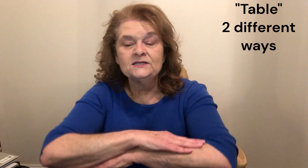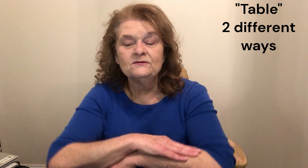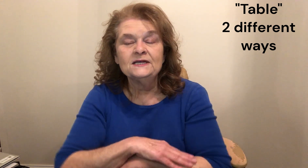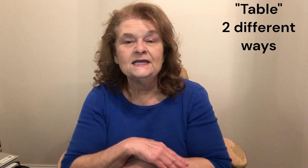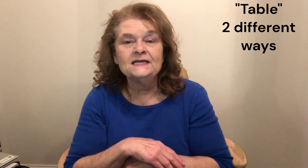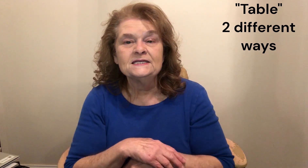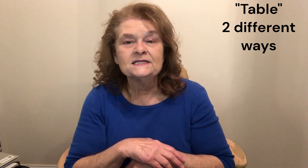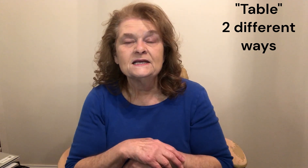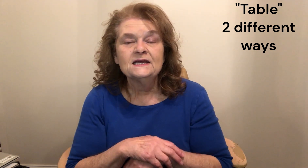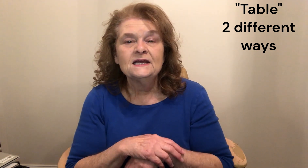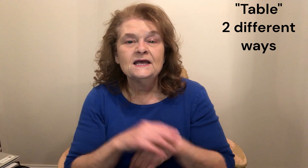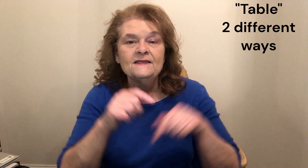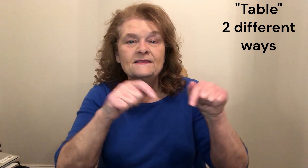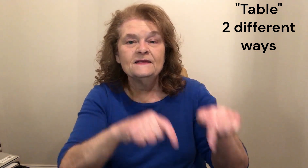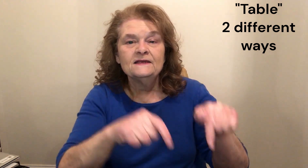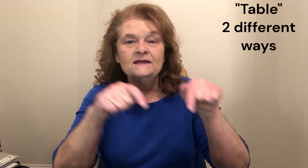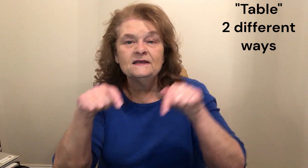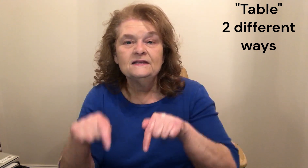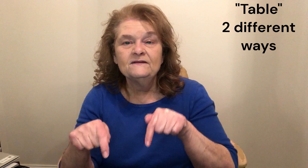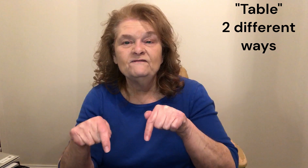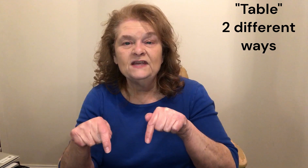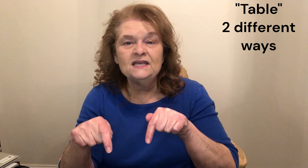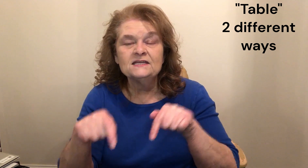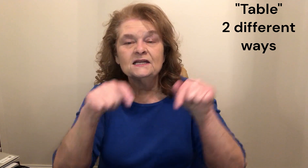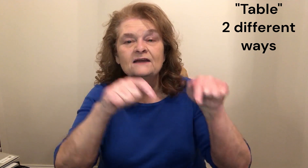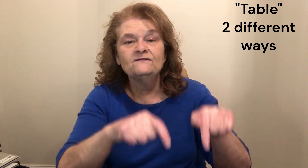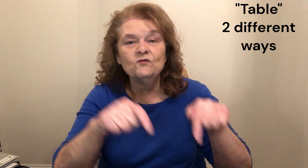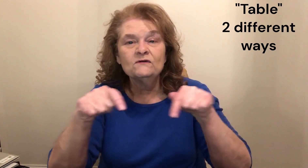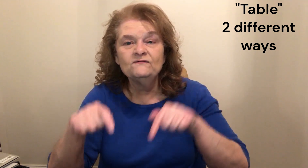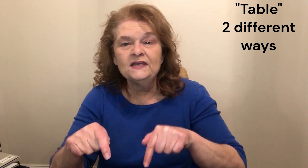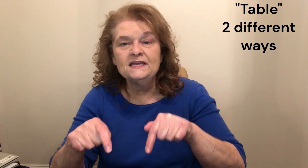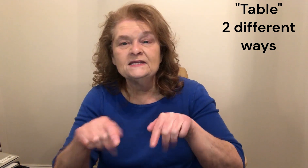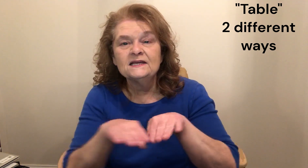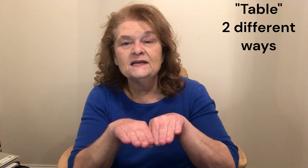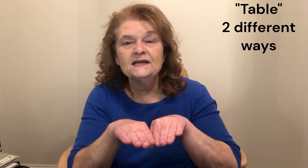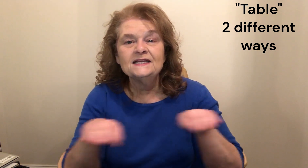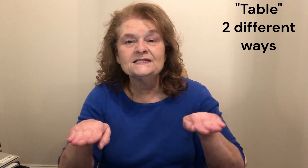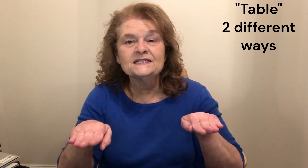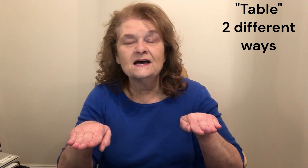it is the feet, like 4 feet and solid.